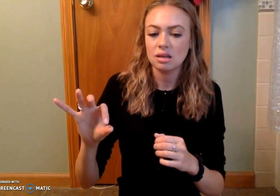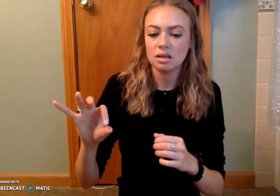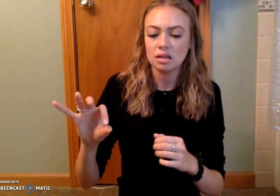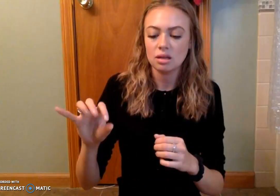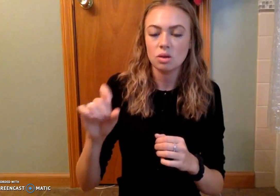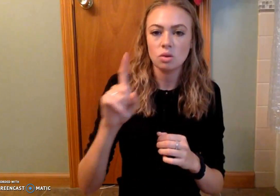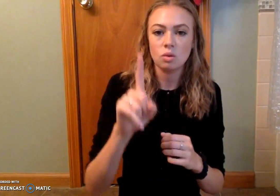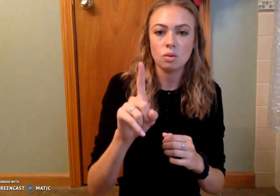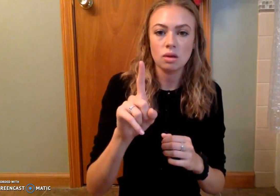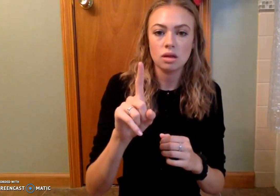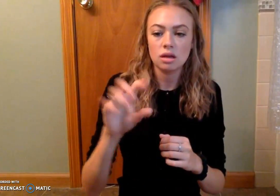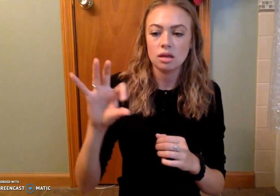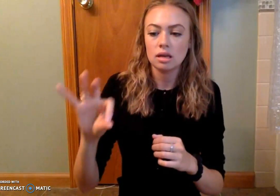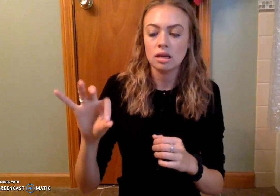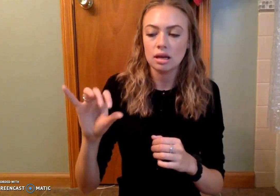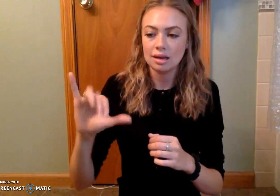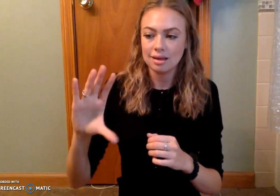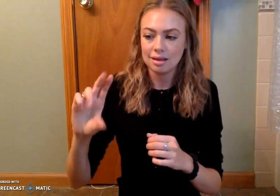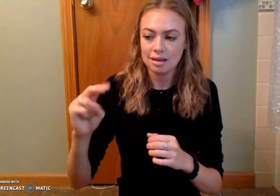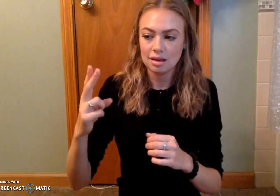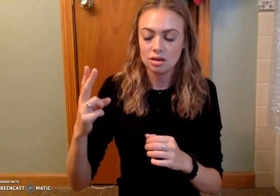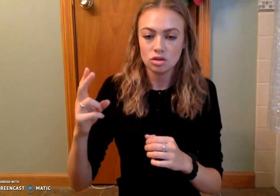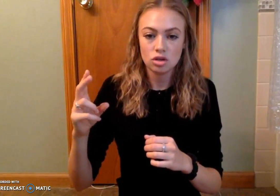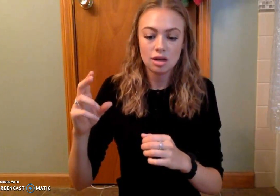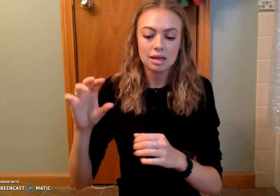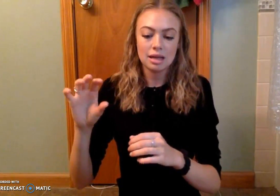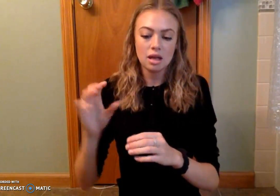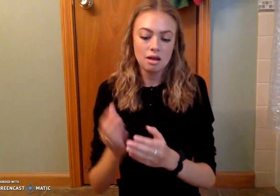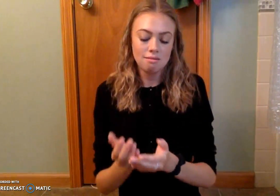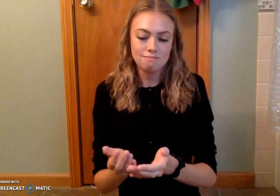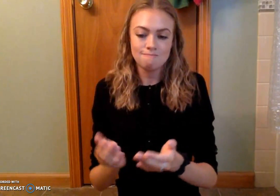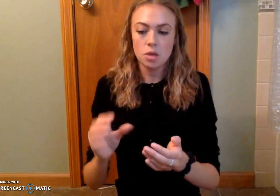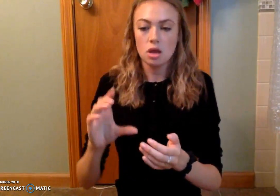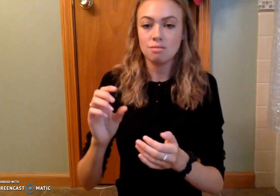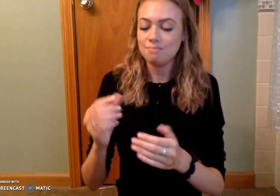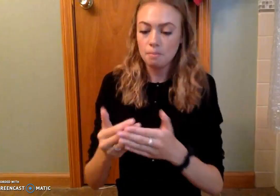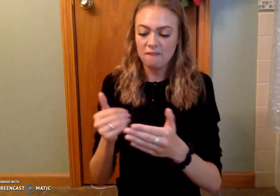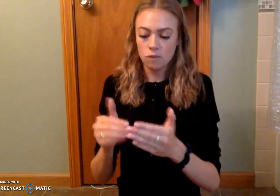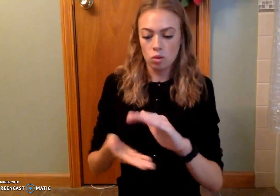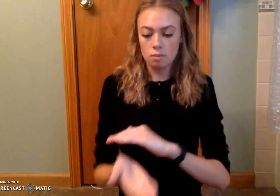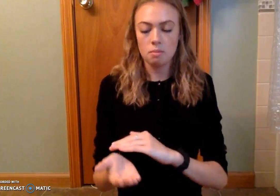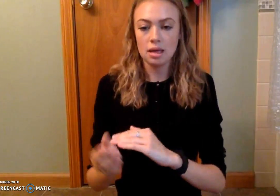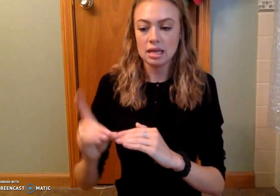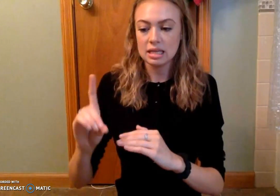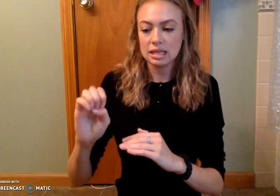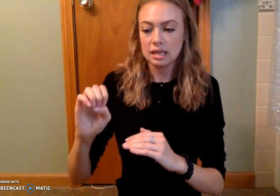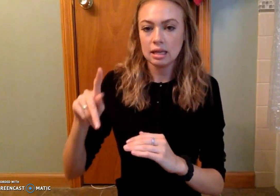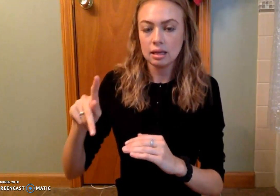1 9-inch unbaked deep dish pie crust.